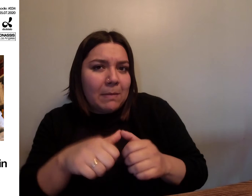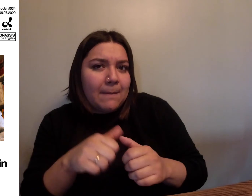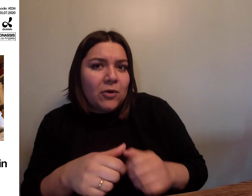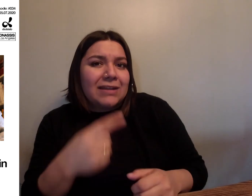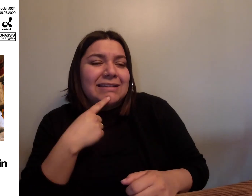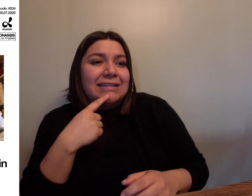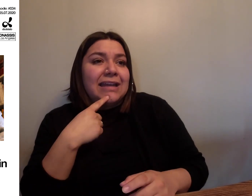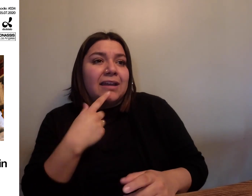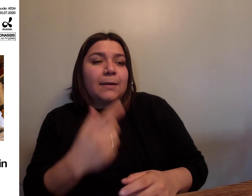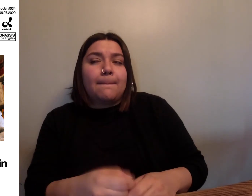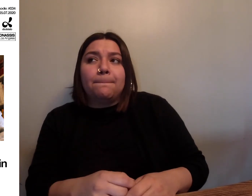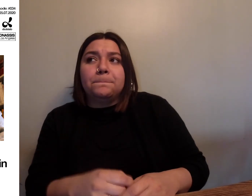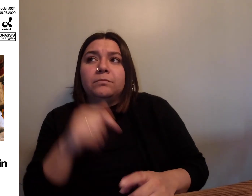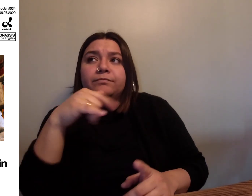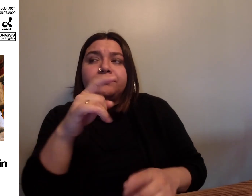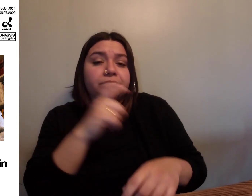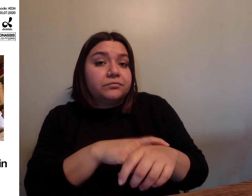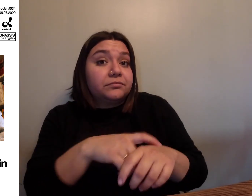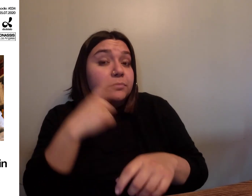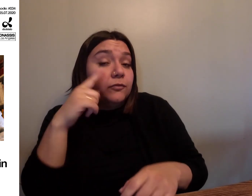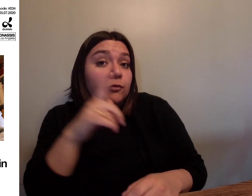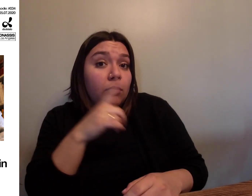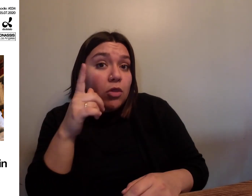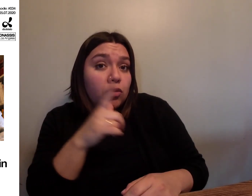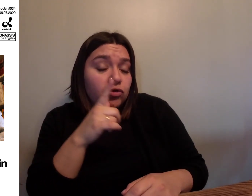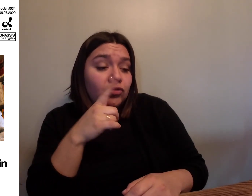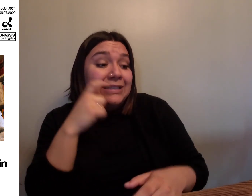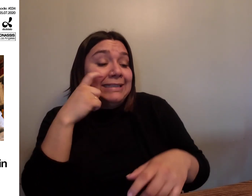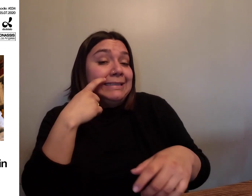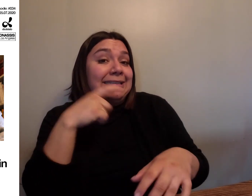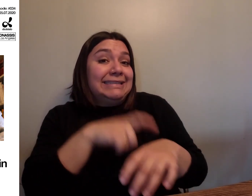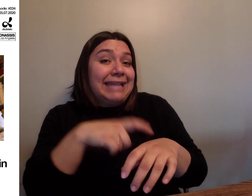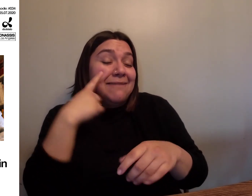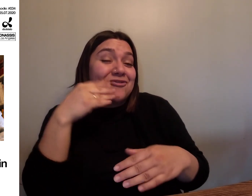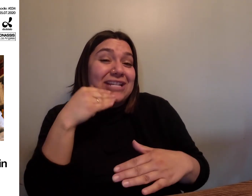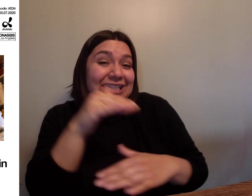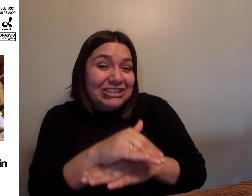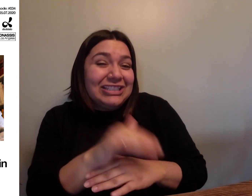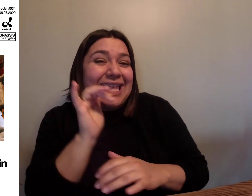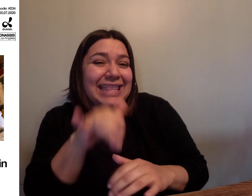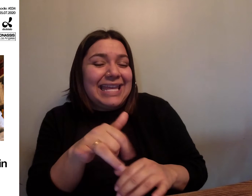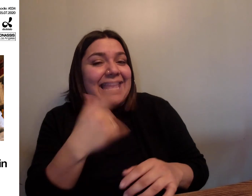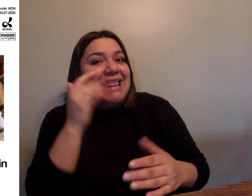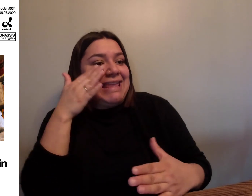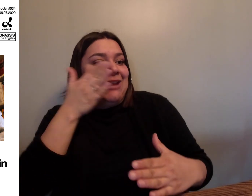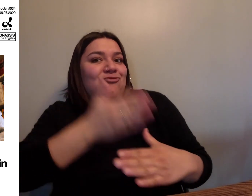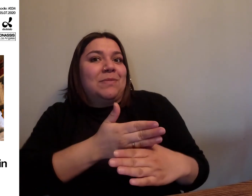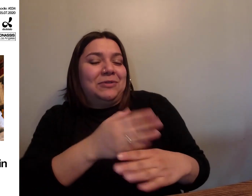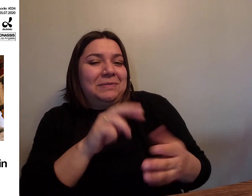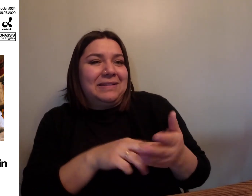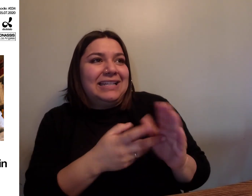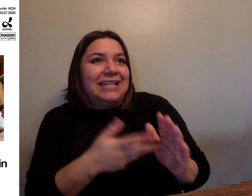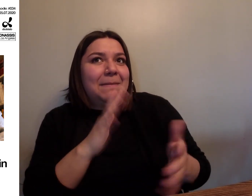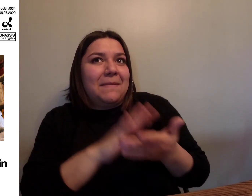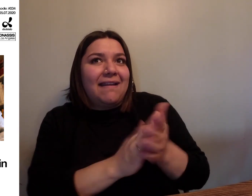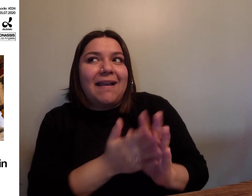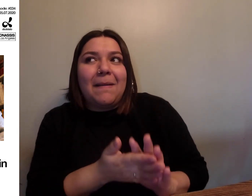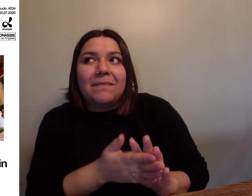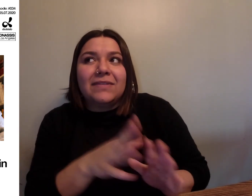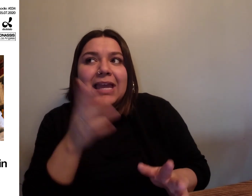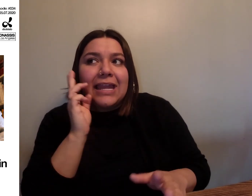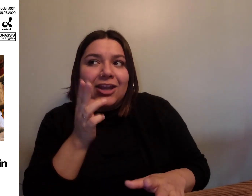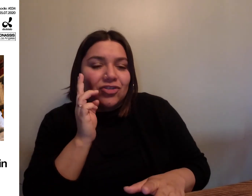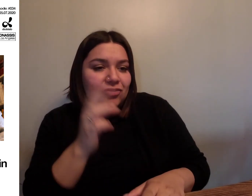reading and said, it is time for lunch, it is time for dinner. And that interruption in a way